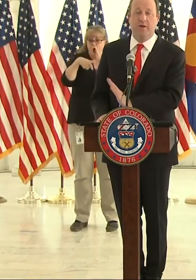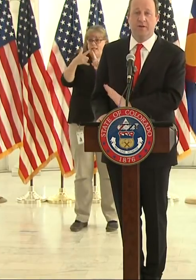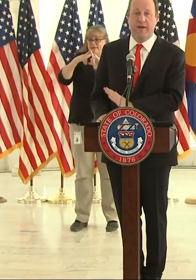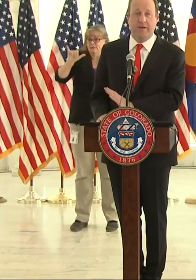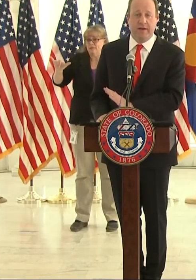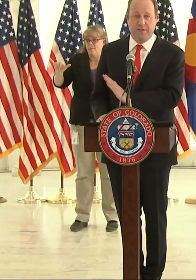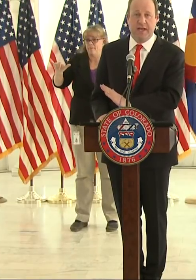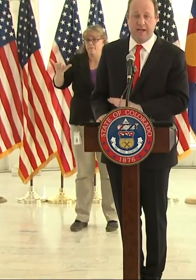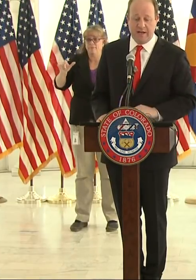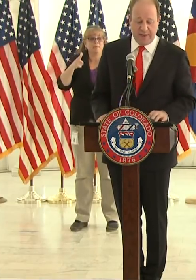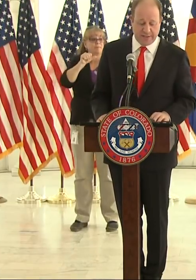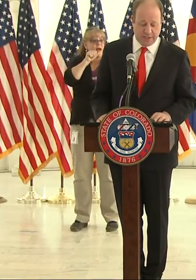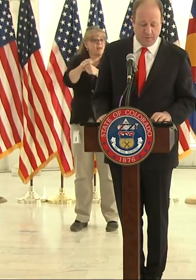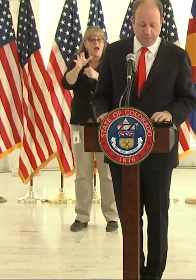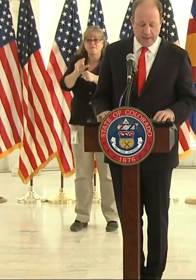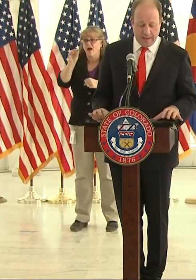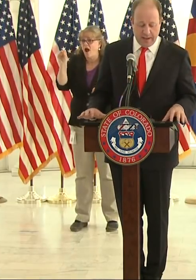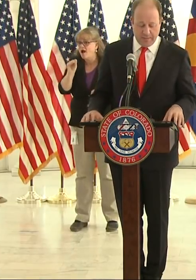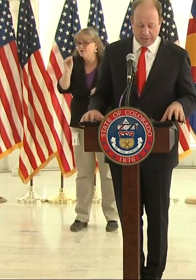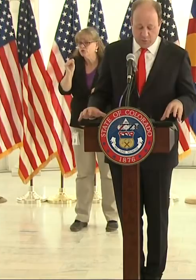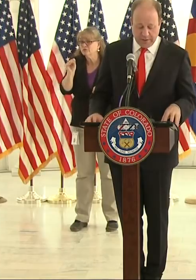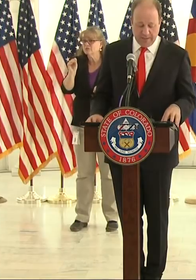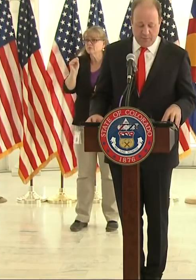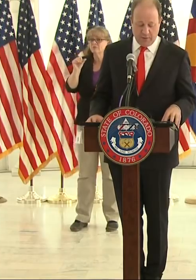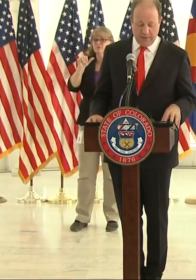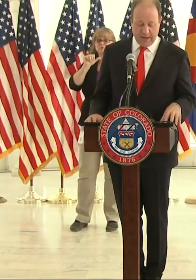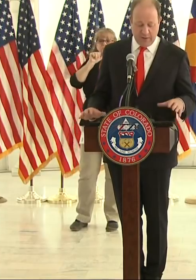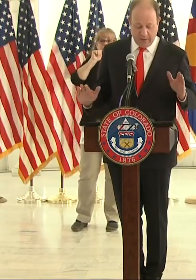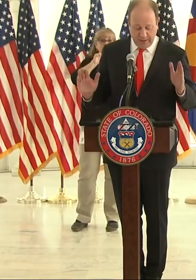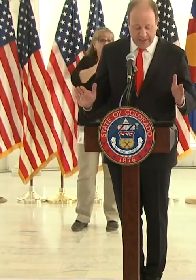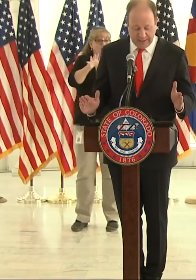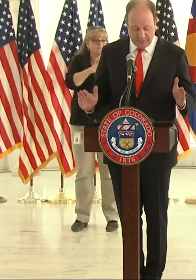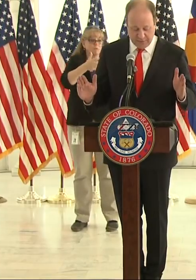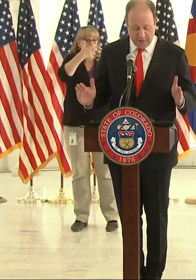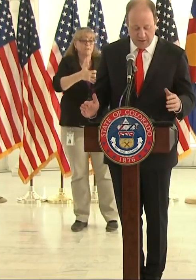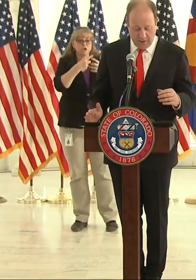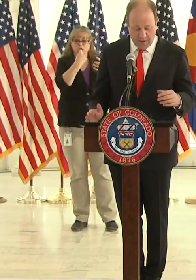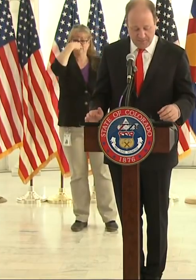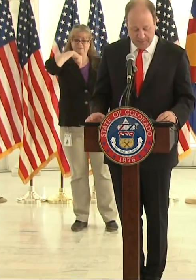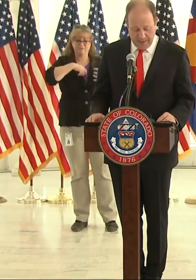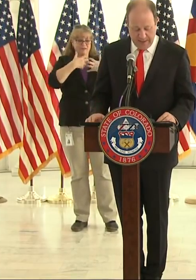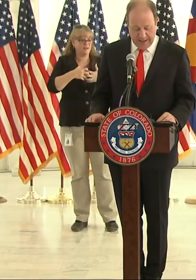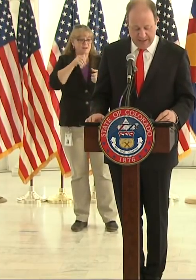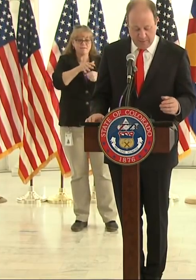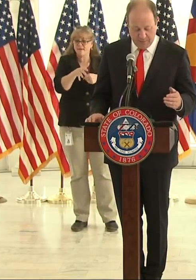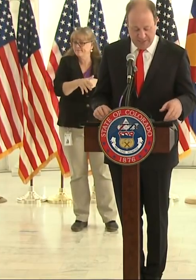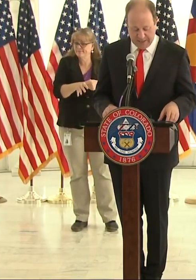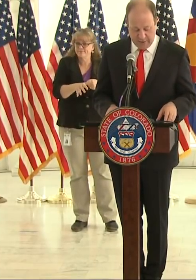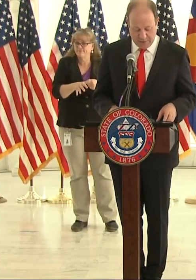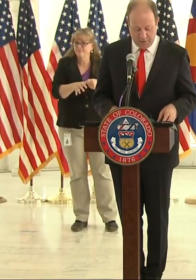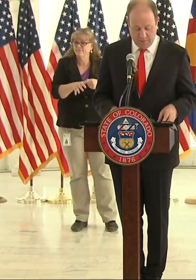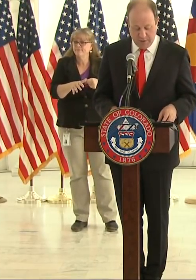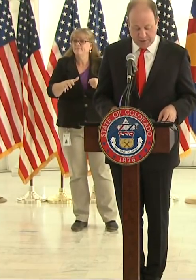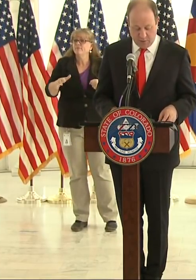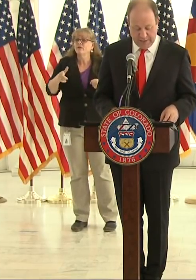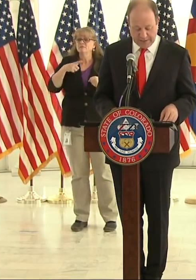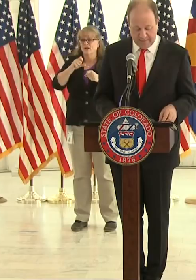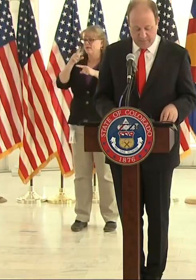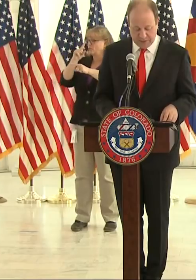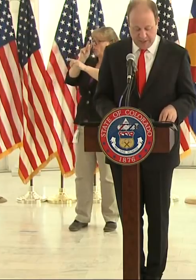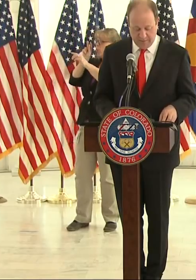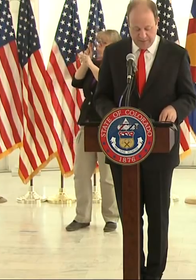who need to go into ventilators can't get a vent. So it's really important that we are in this for the long haul and that we protect those who are most